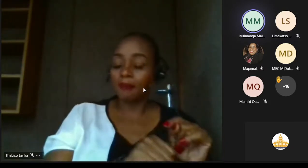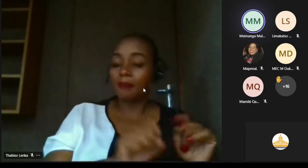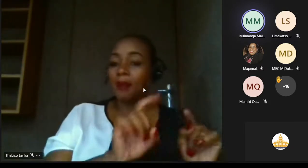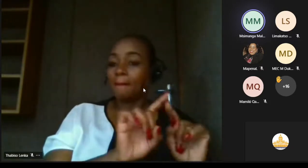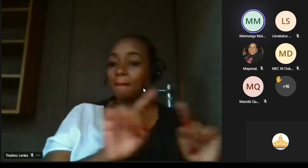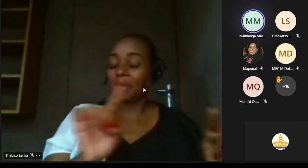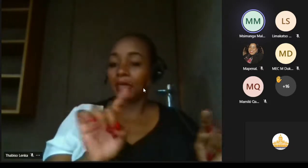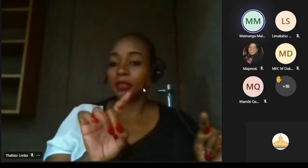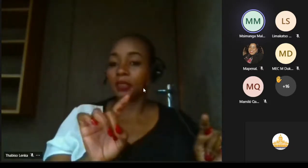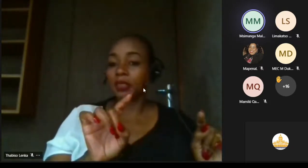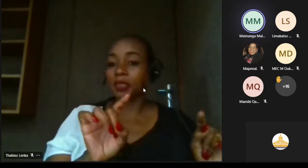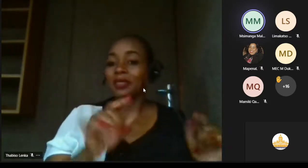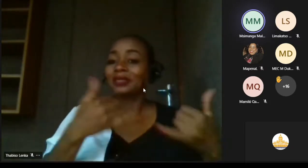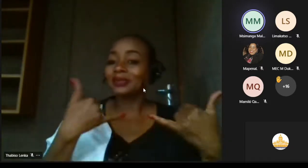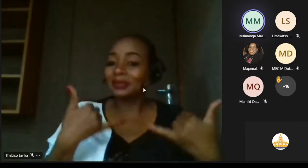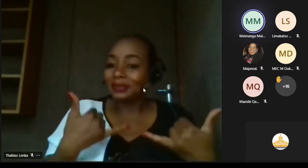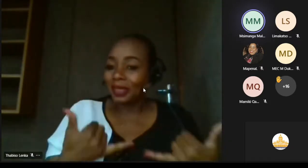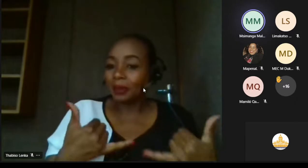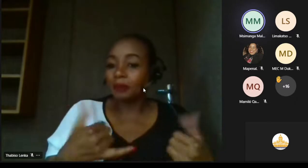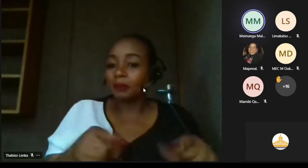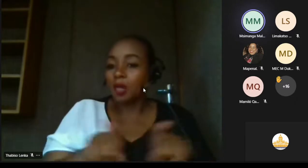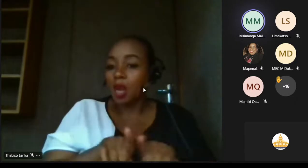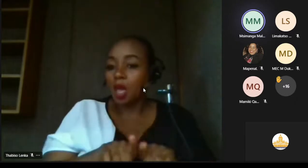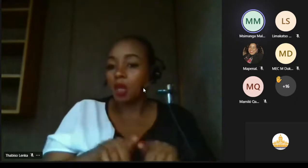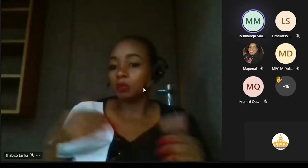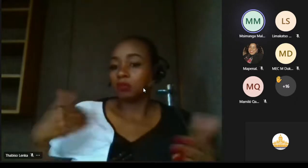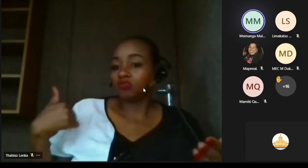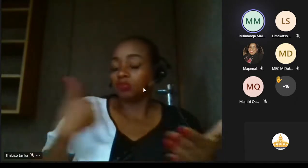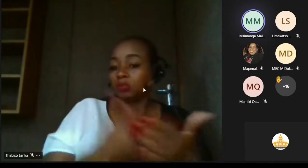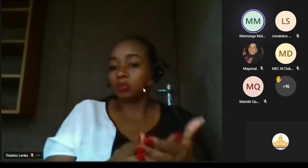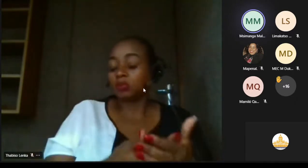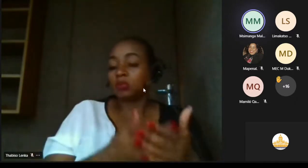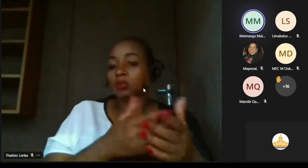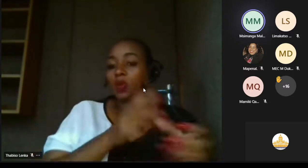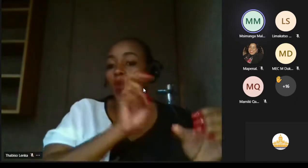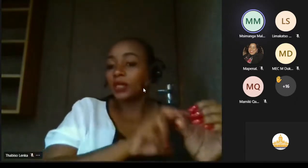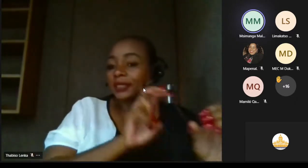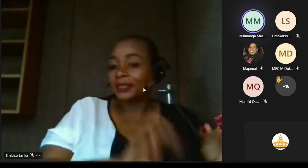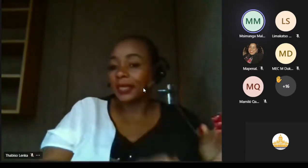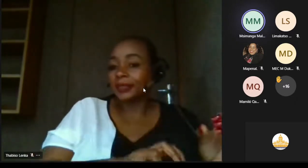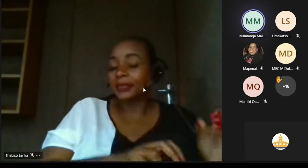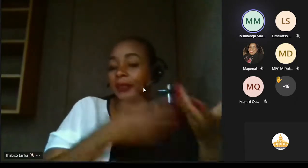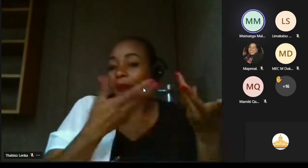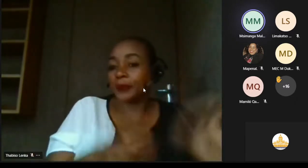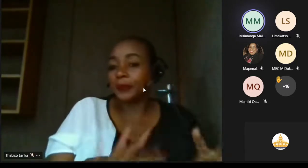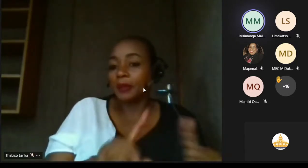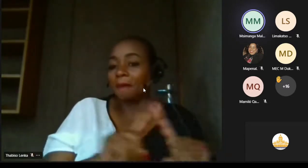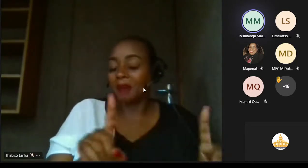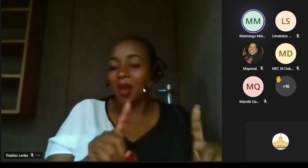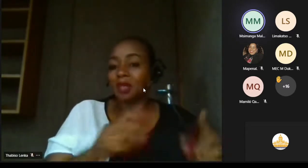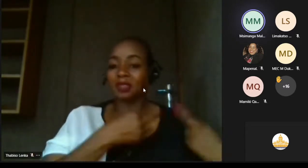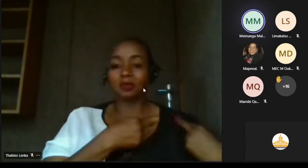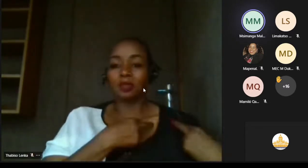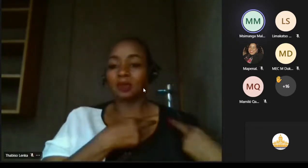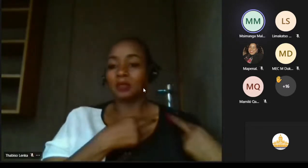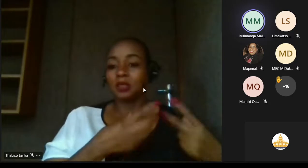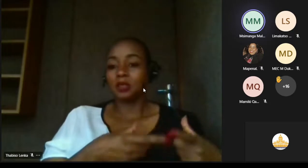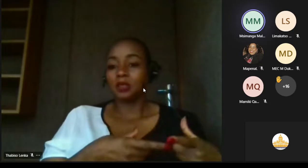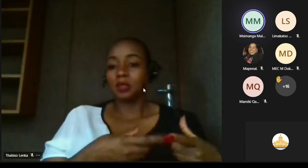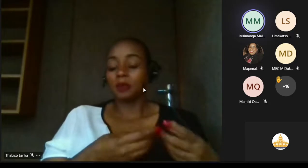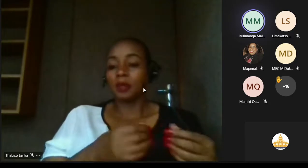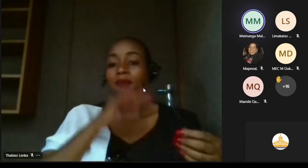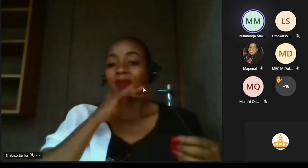consequence management le hona jwale MEC o tlweletse motho o no resignile ha ona consequence management e encourage hore batho ba ka senya ba